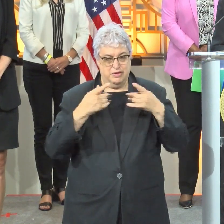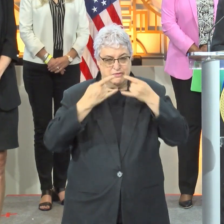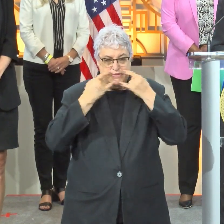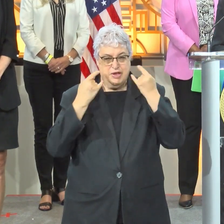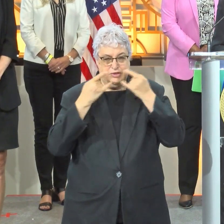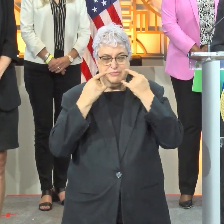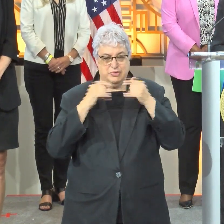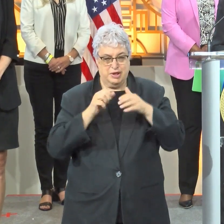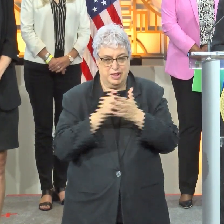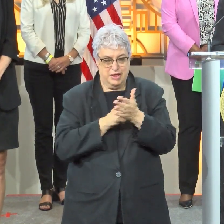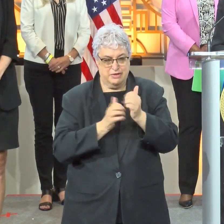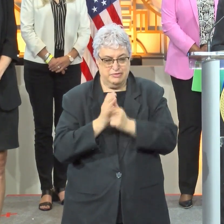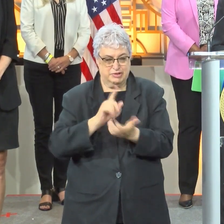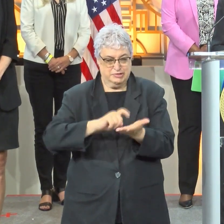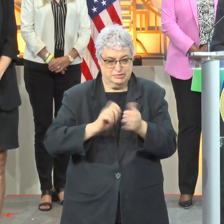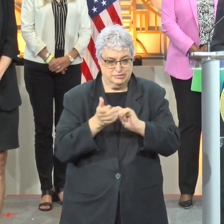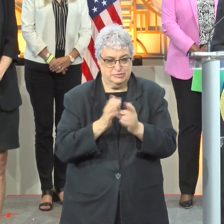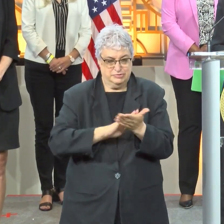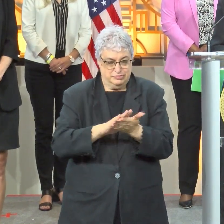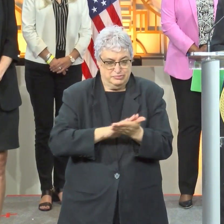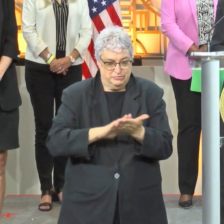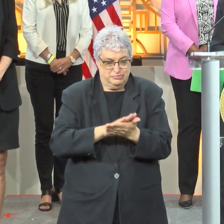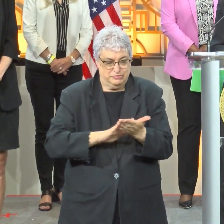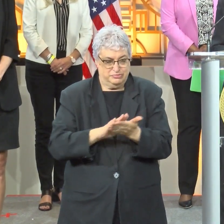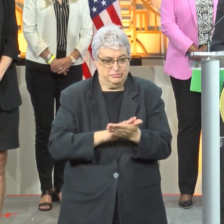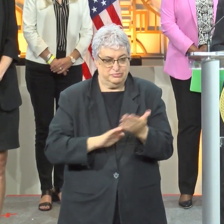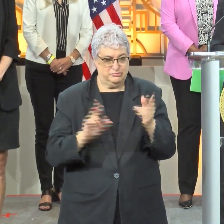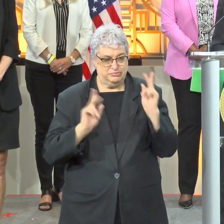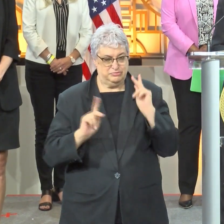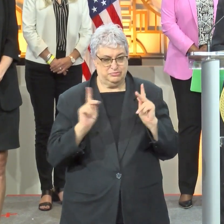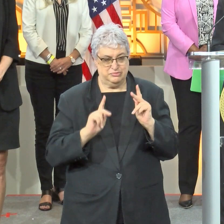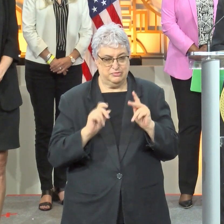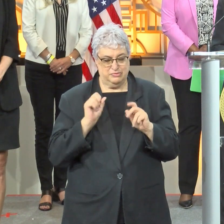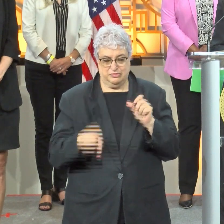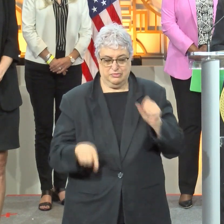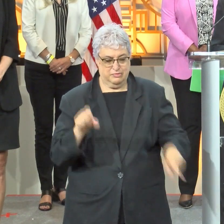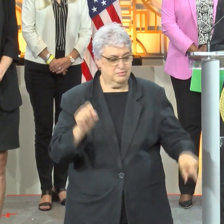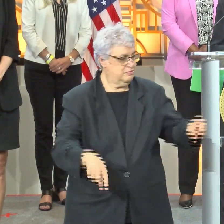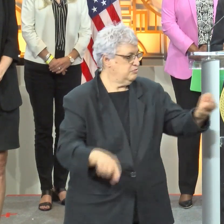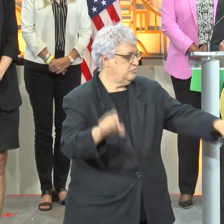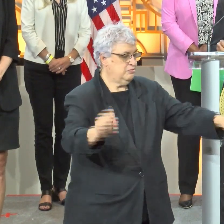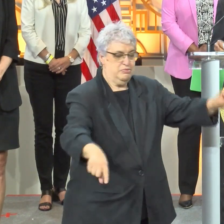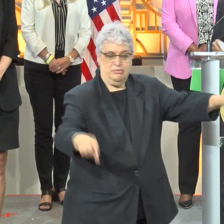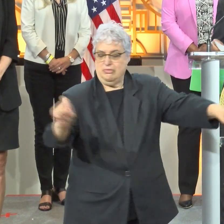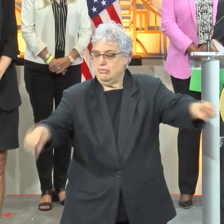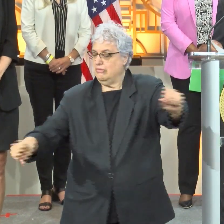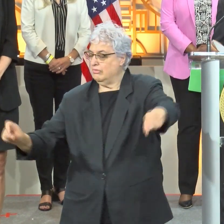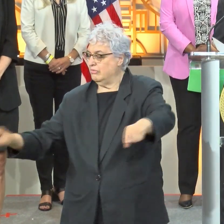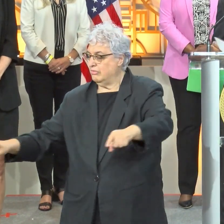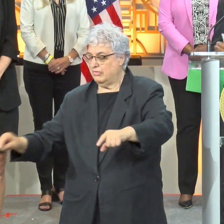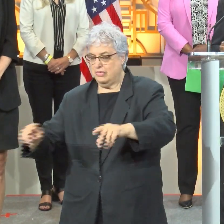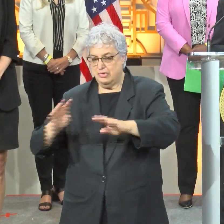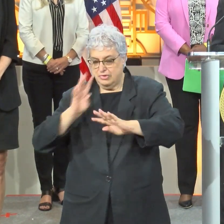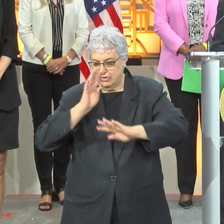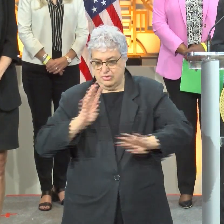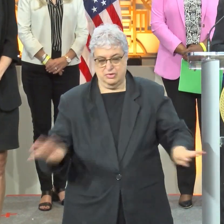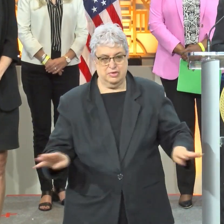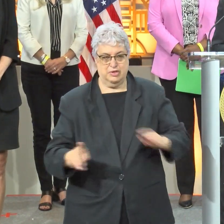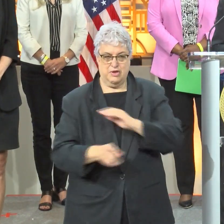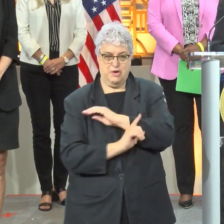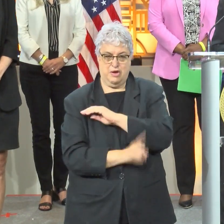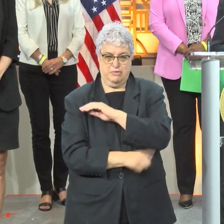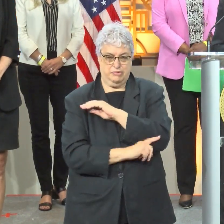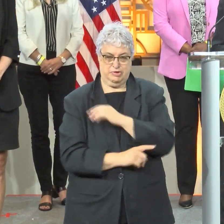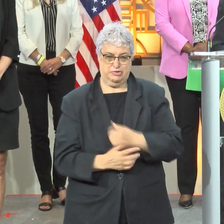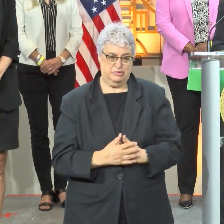masks, gloves, and sanitizing wipes that are being discarded on our streets and sidewalks. Make no